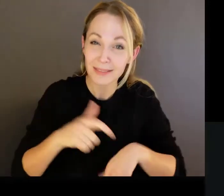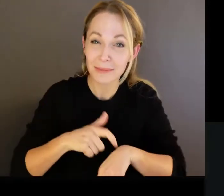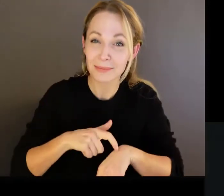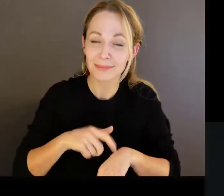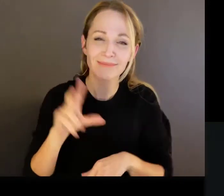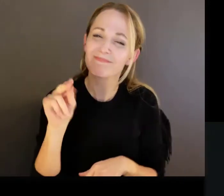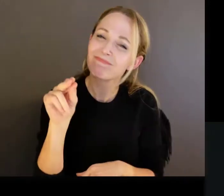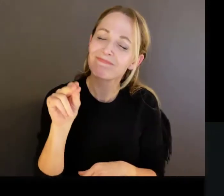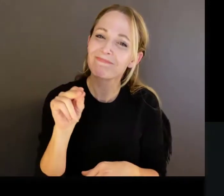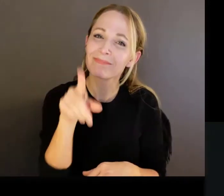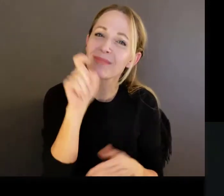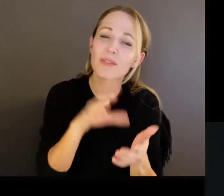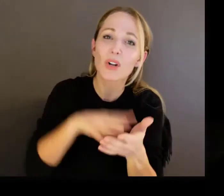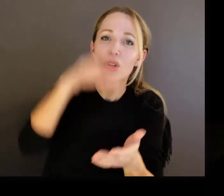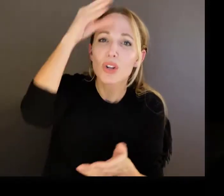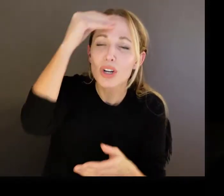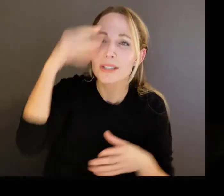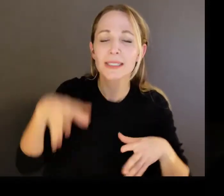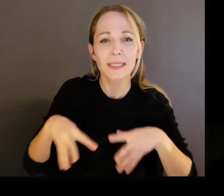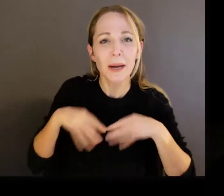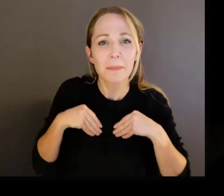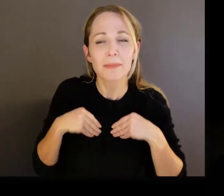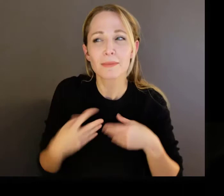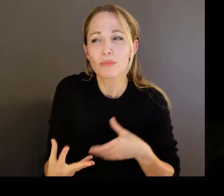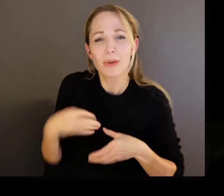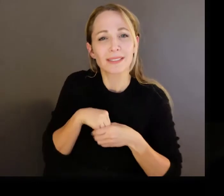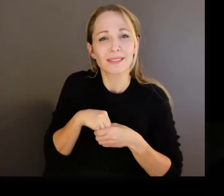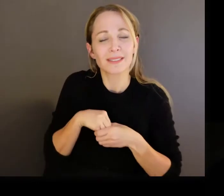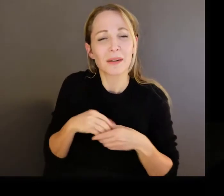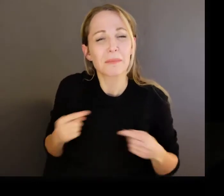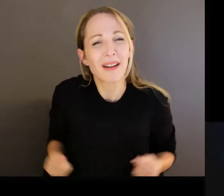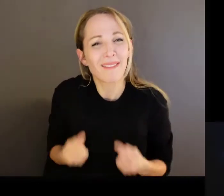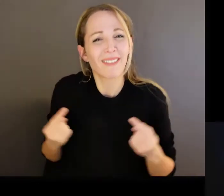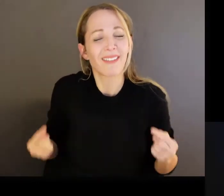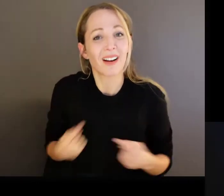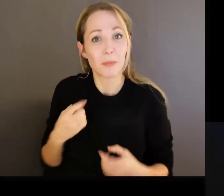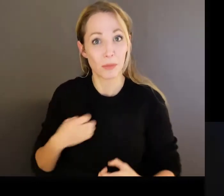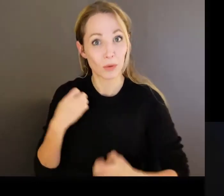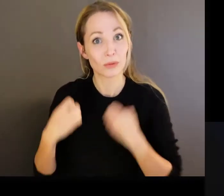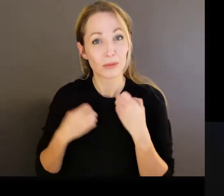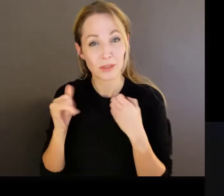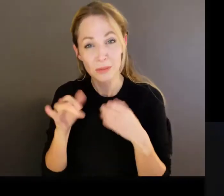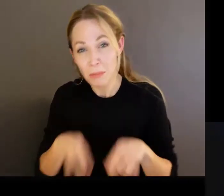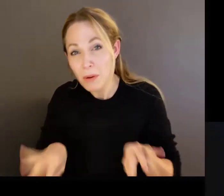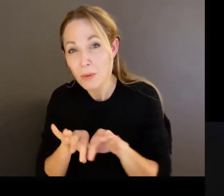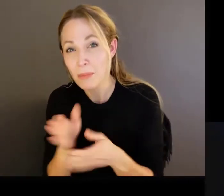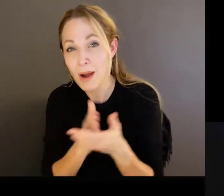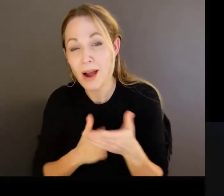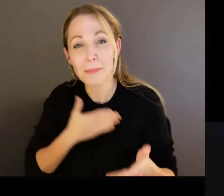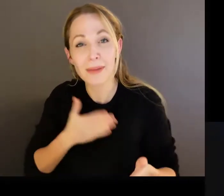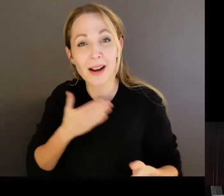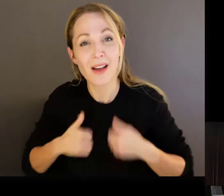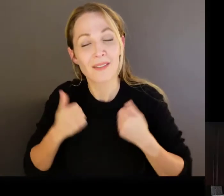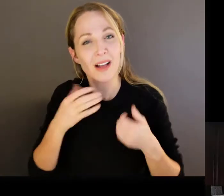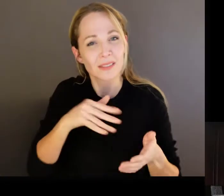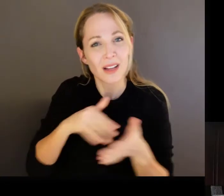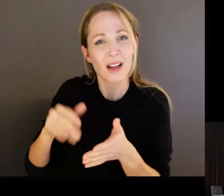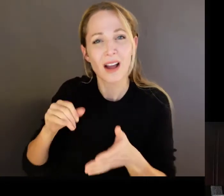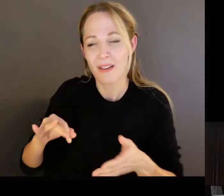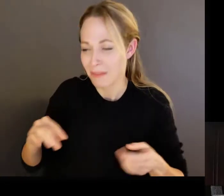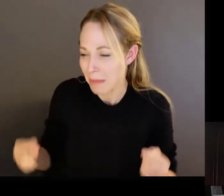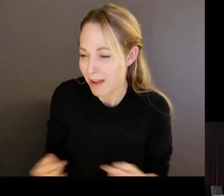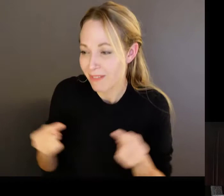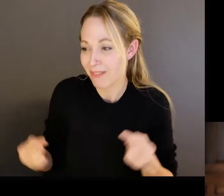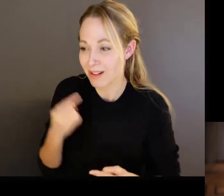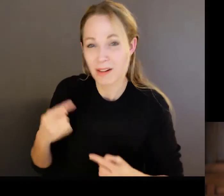No, learning to accept and even embrace painful emotions is an important part of a happy life, and the study of